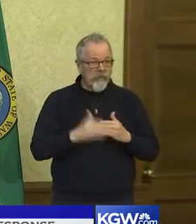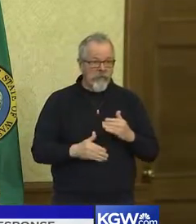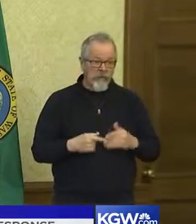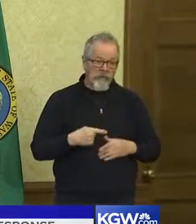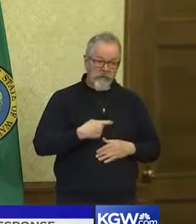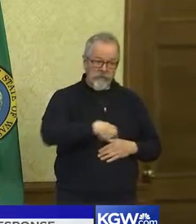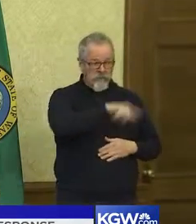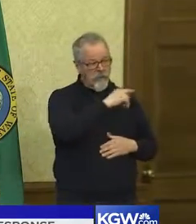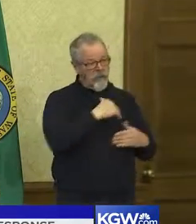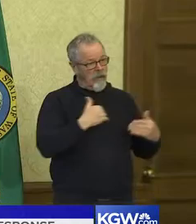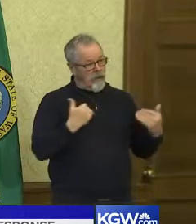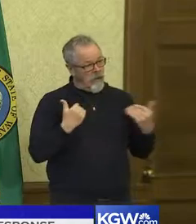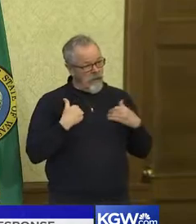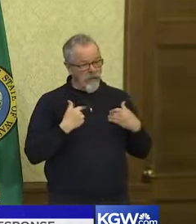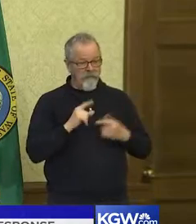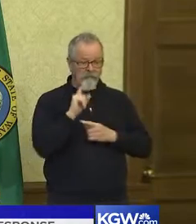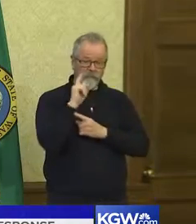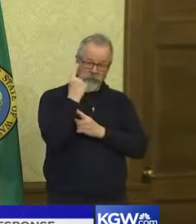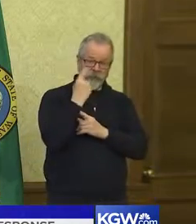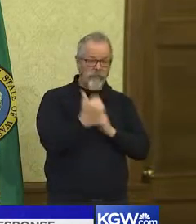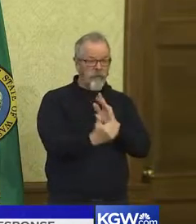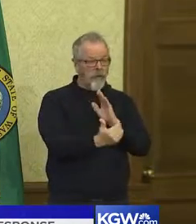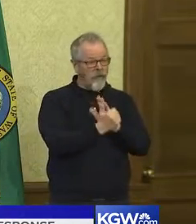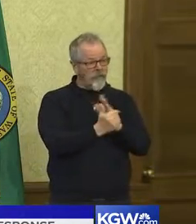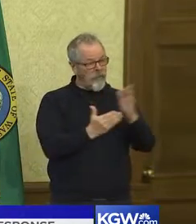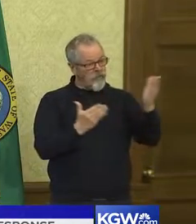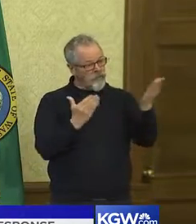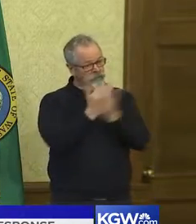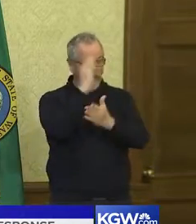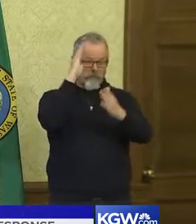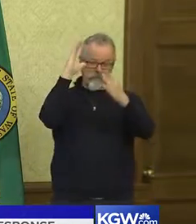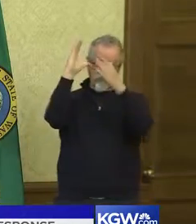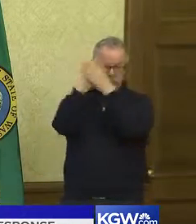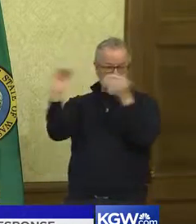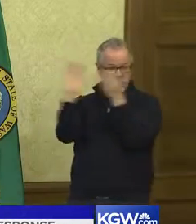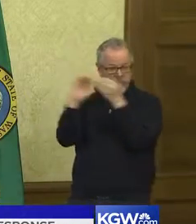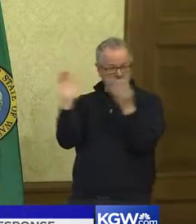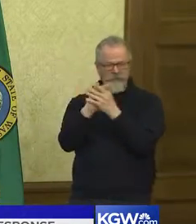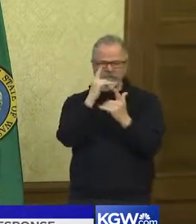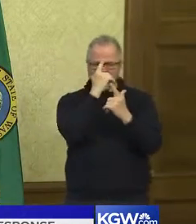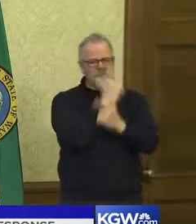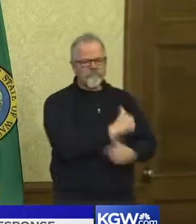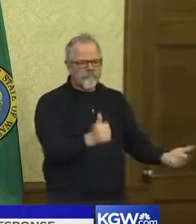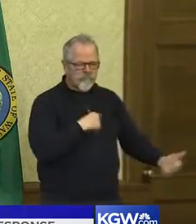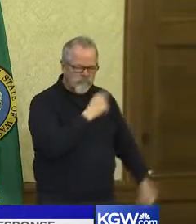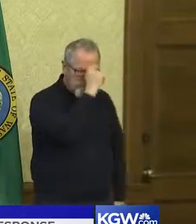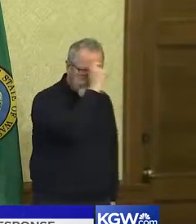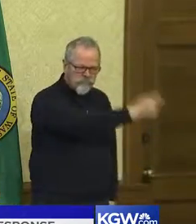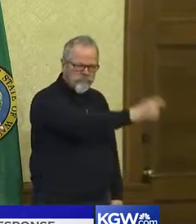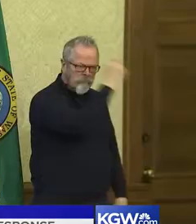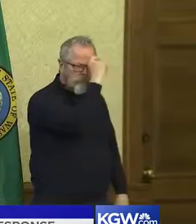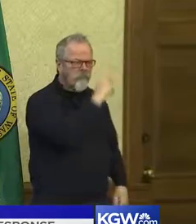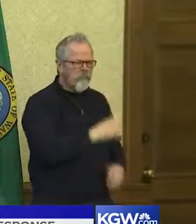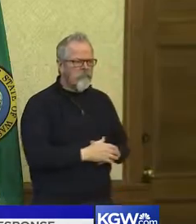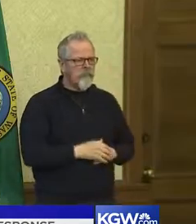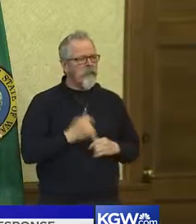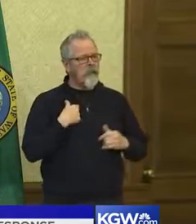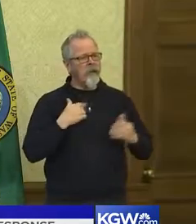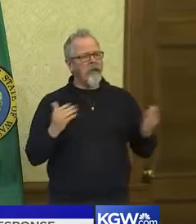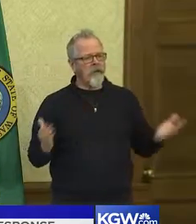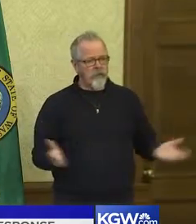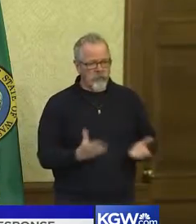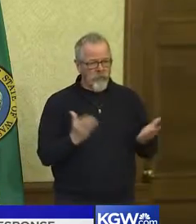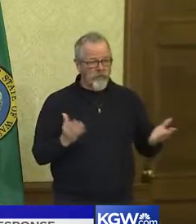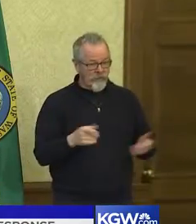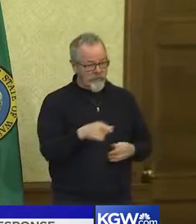to say what they want to say. I do encourage them to socially distance when they do that. Try to maintain 6 feet apart